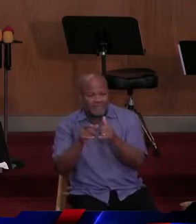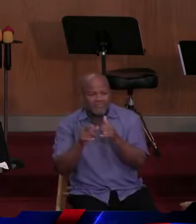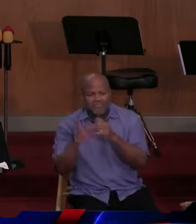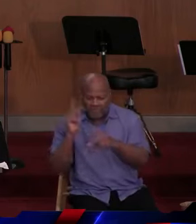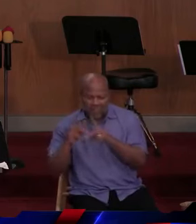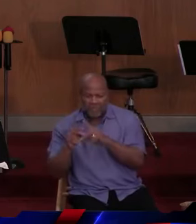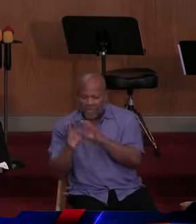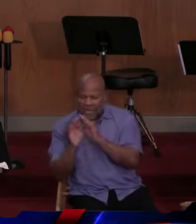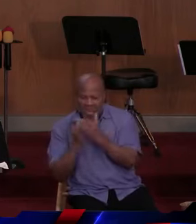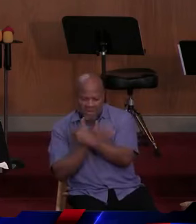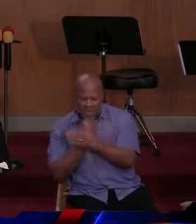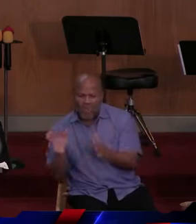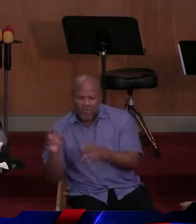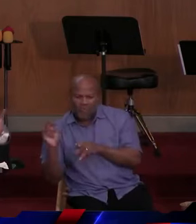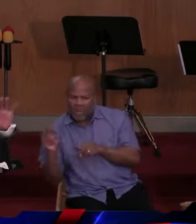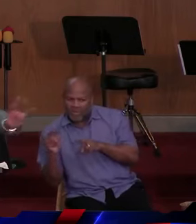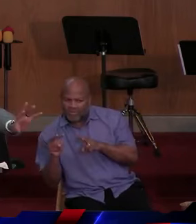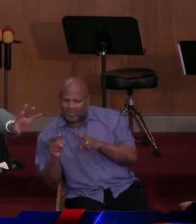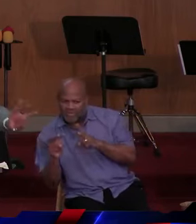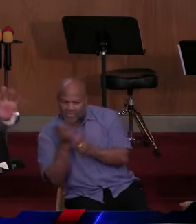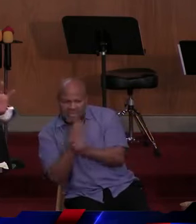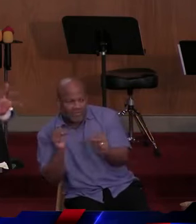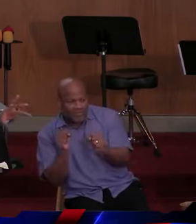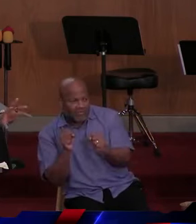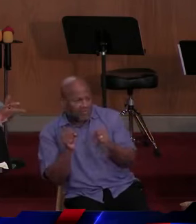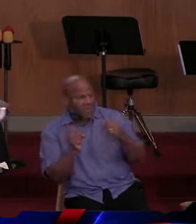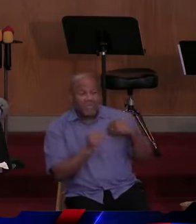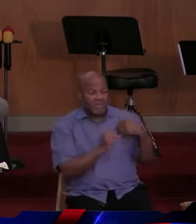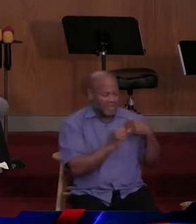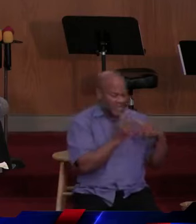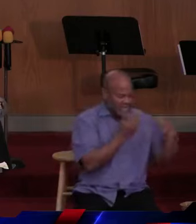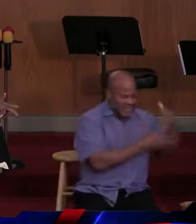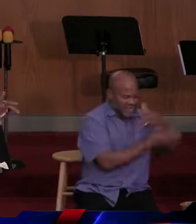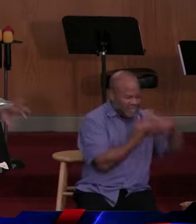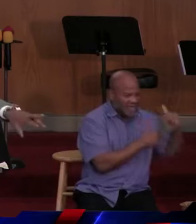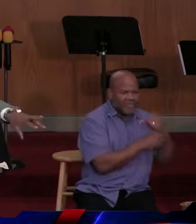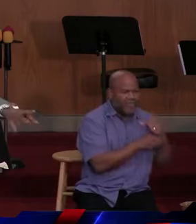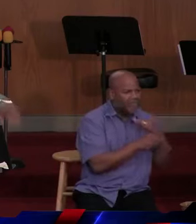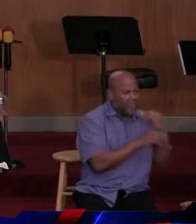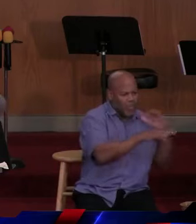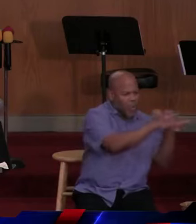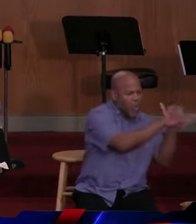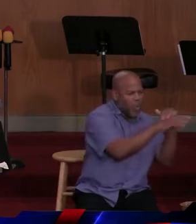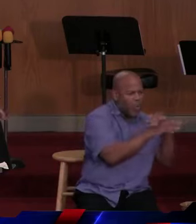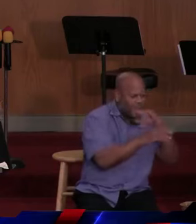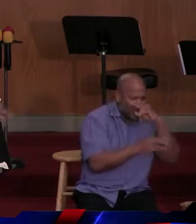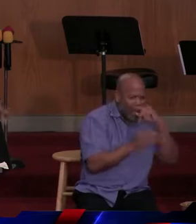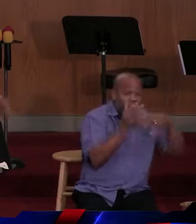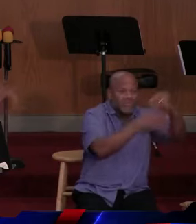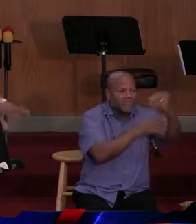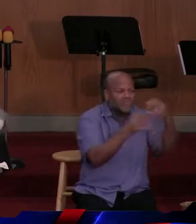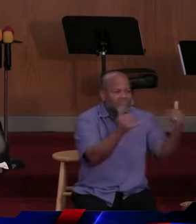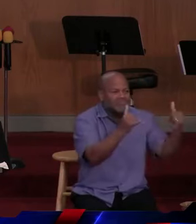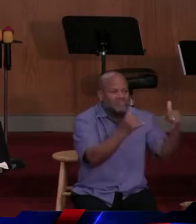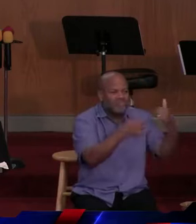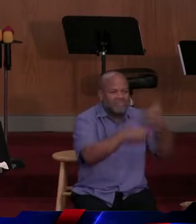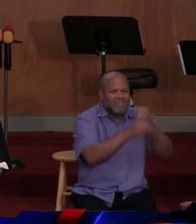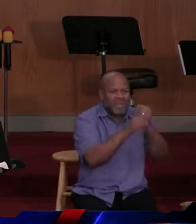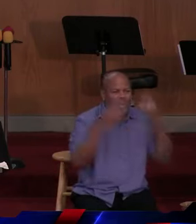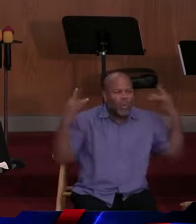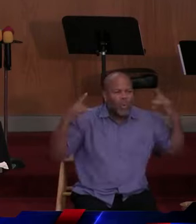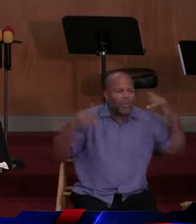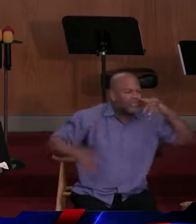watching. And listen, and wasn't nobody, I lived in a mixed neighborhood, wasn't nobody calling police on kids out there making kid